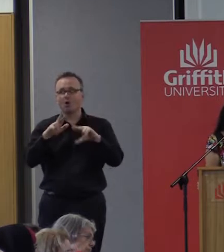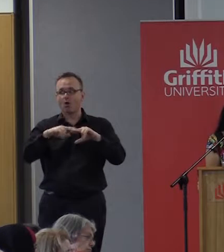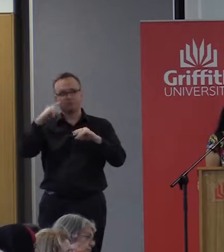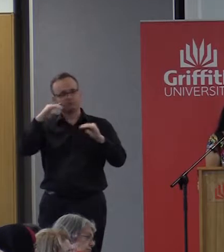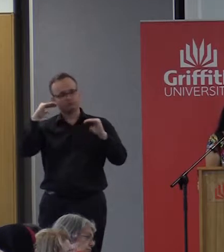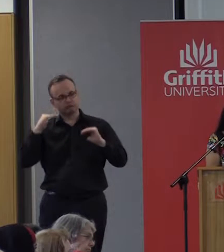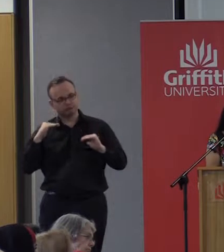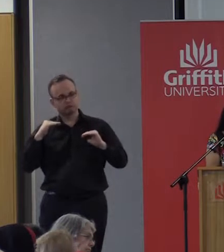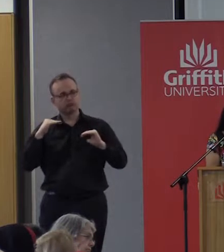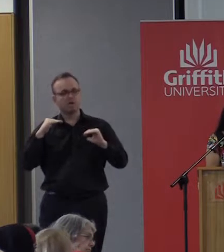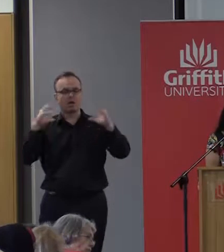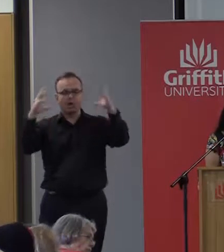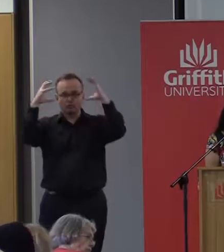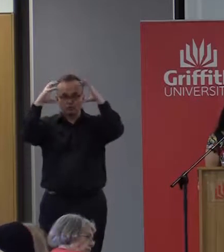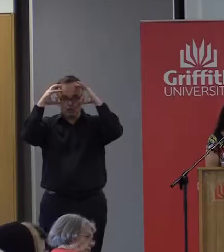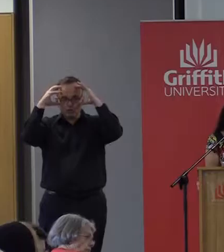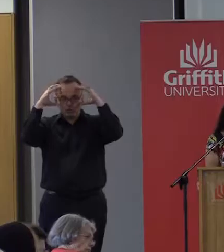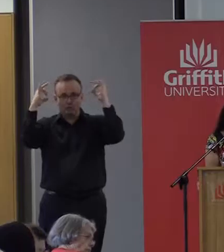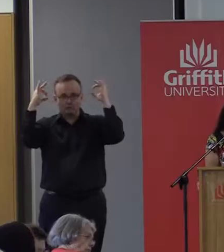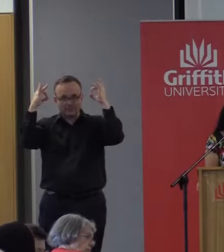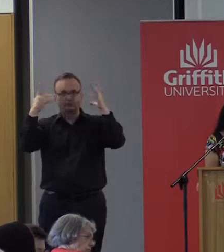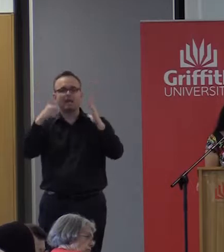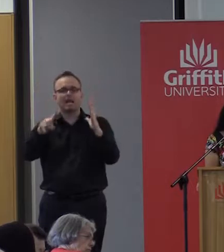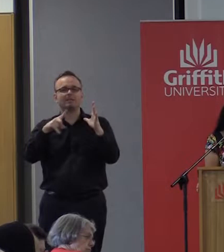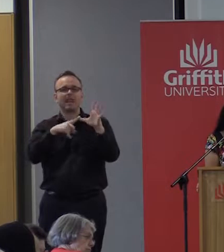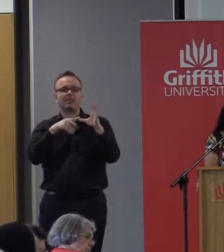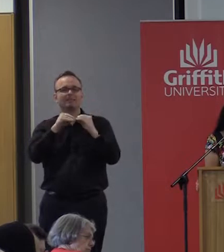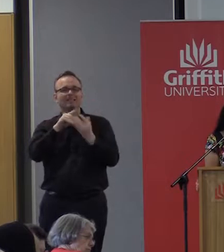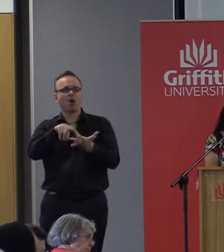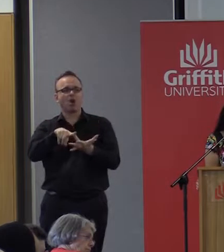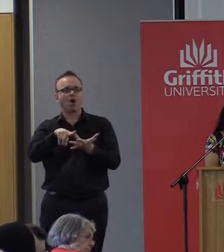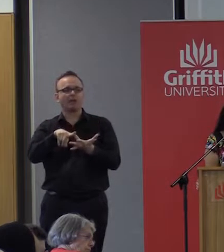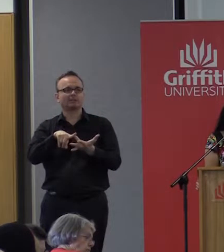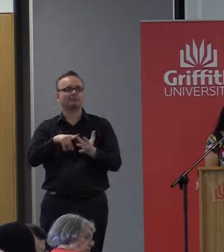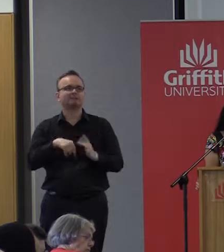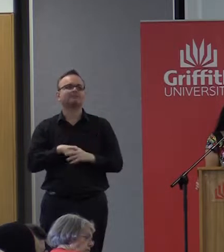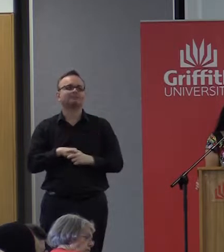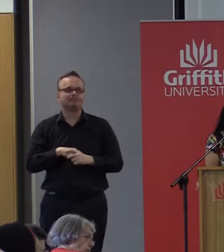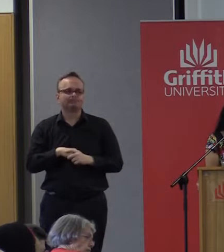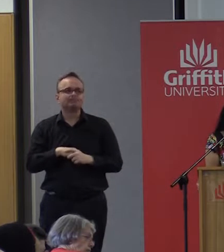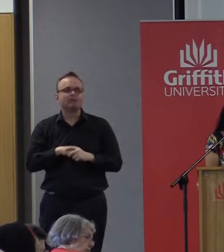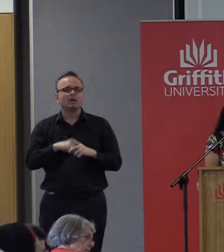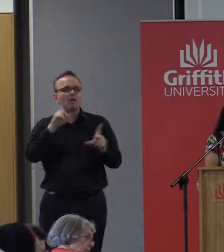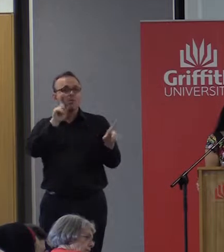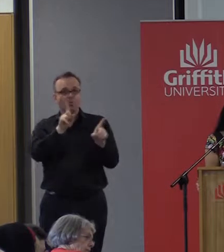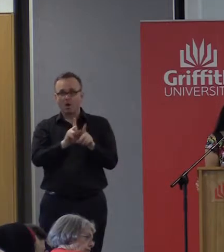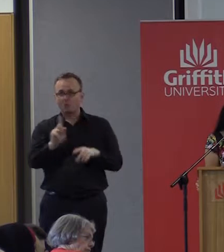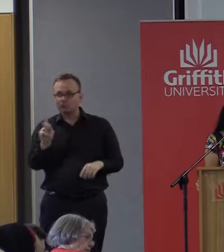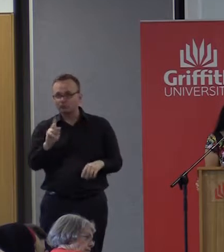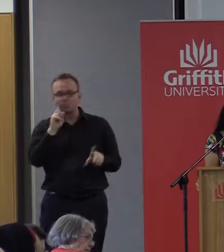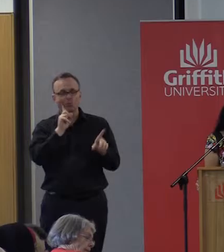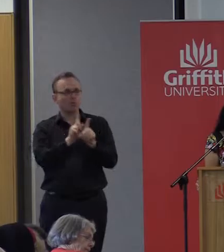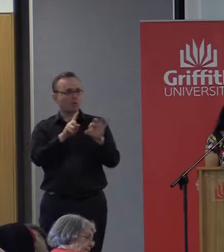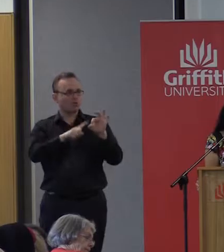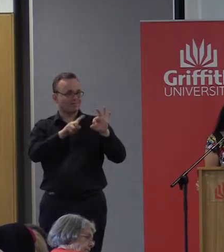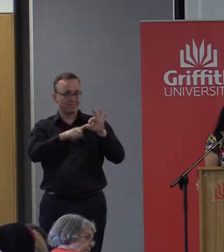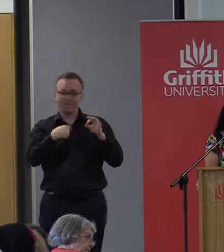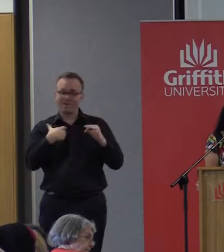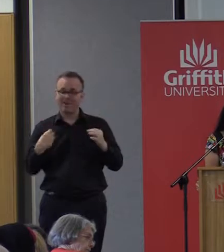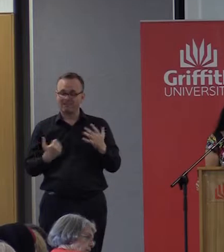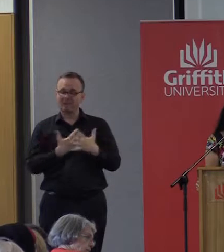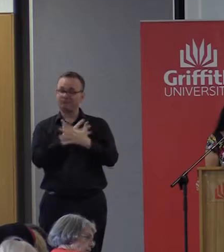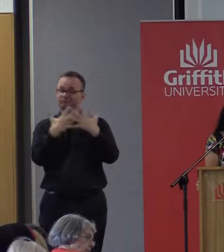disability, neurological and ABI, acquired brain injury. It appears to me that we have in Queensland a